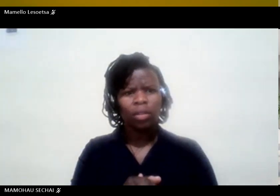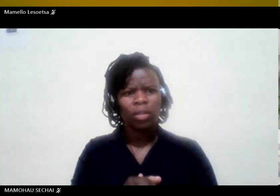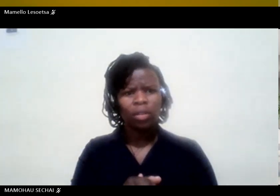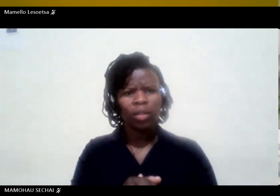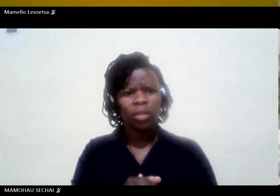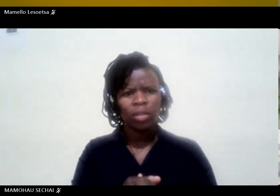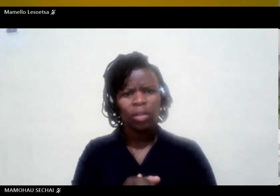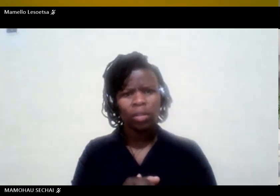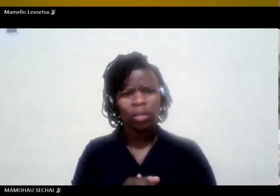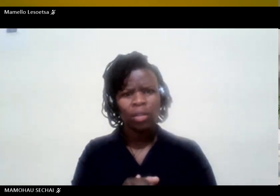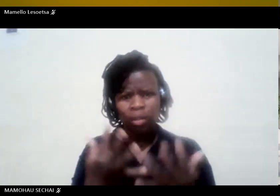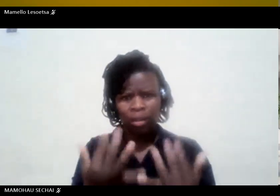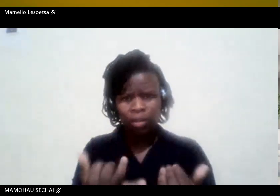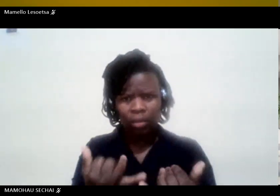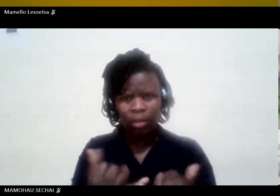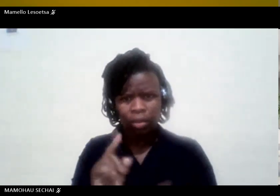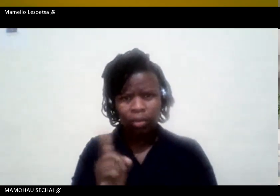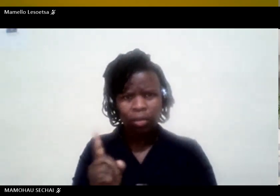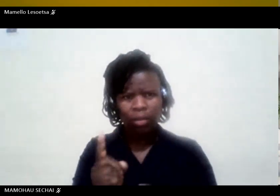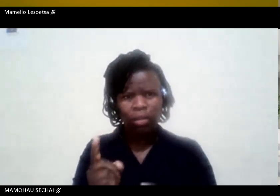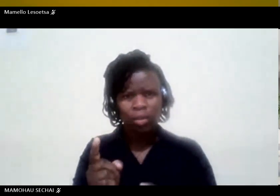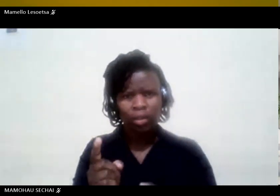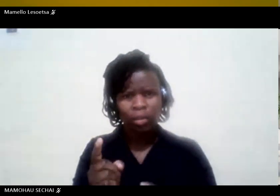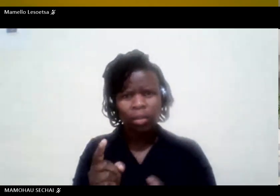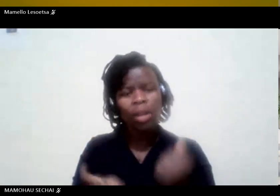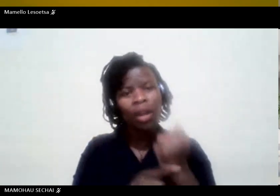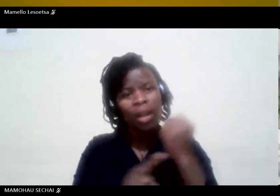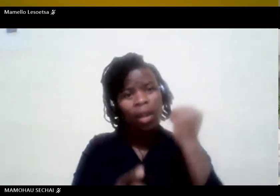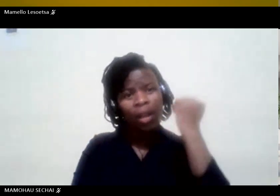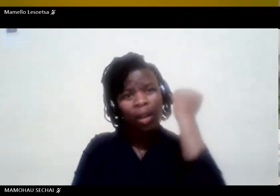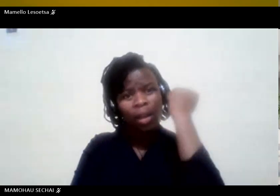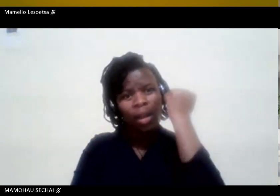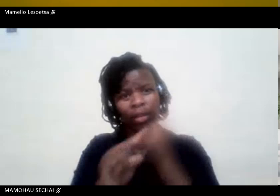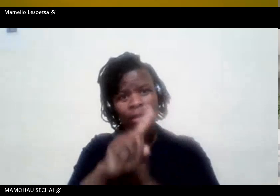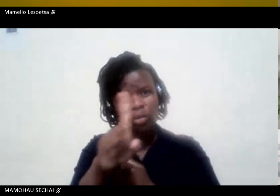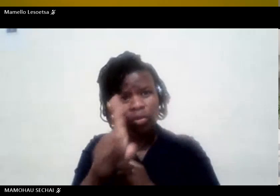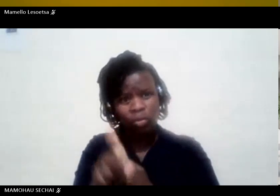much time here. We have like 26 minutes to go.